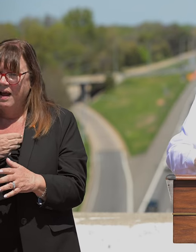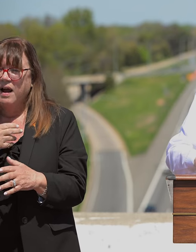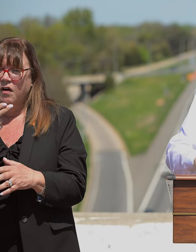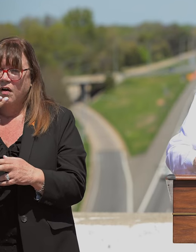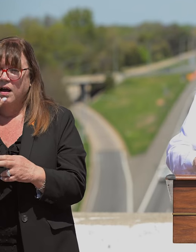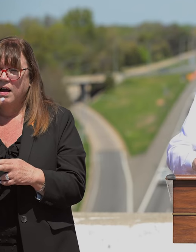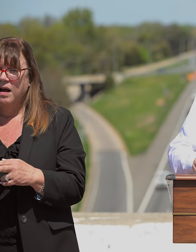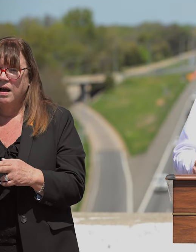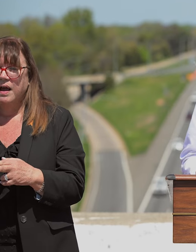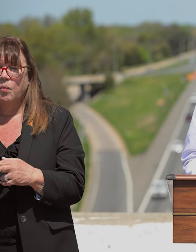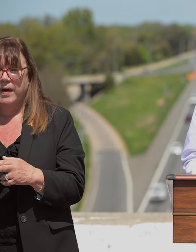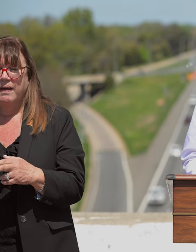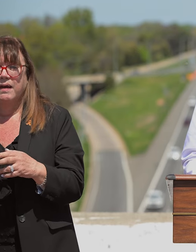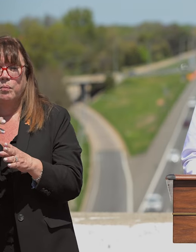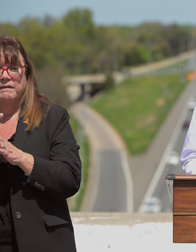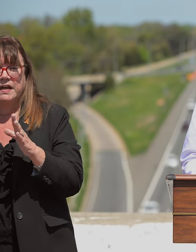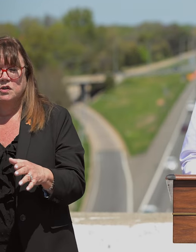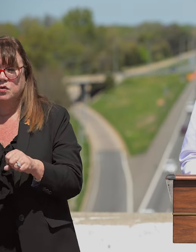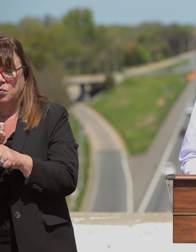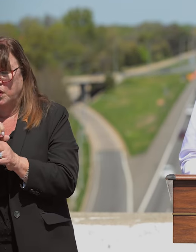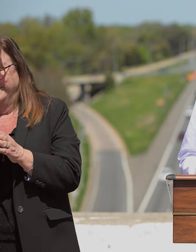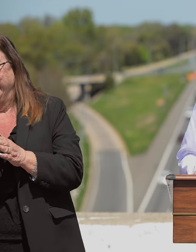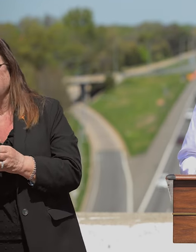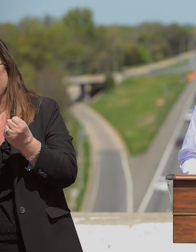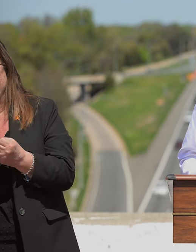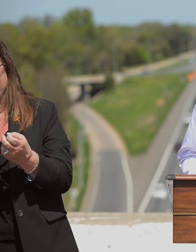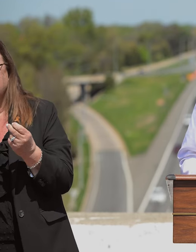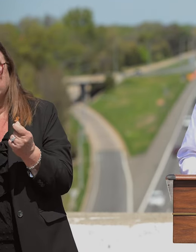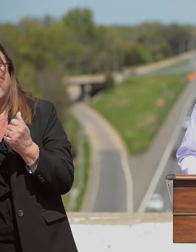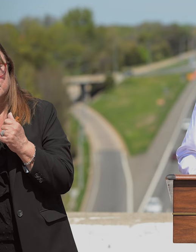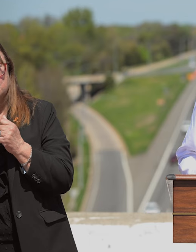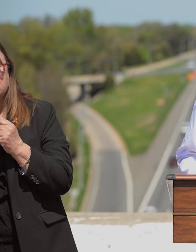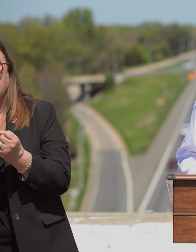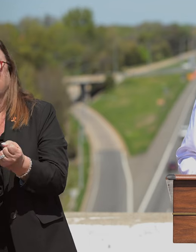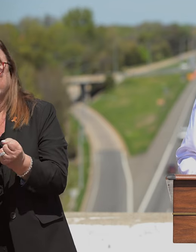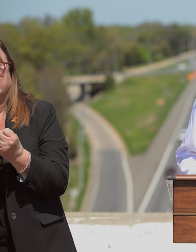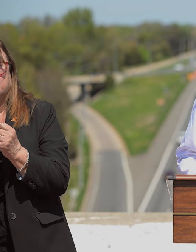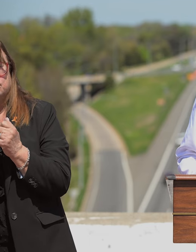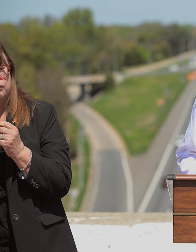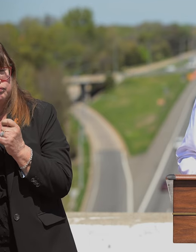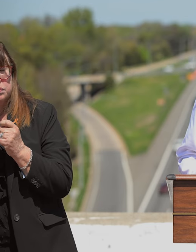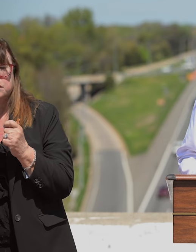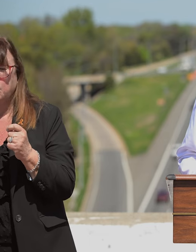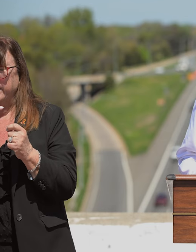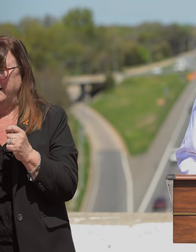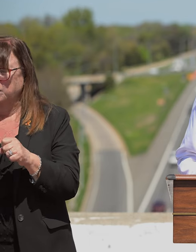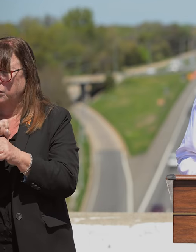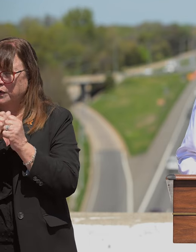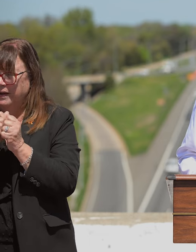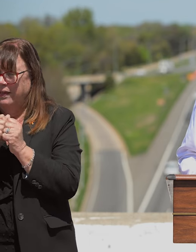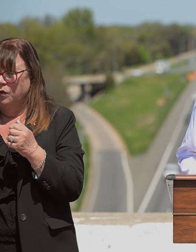work alongside traffic, often traveling at high speeds. We must work together to provide them with the